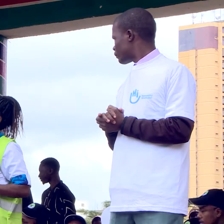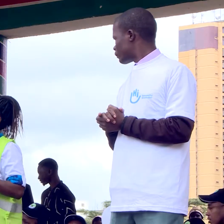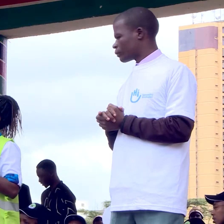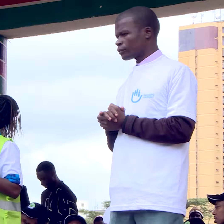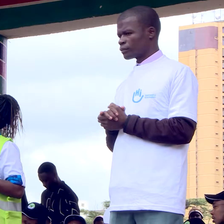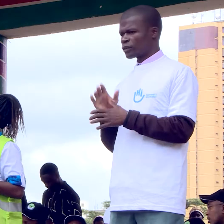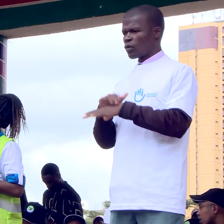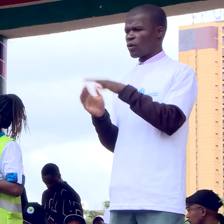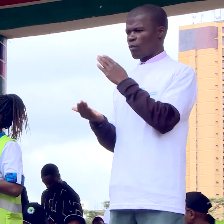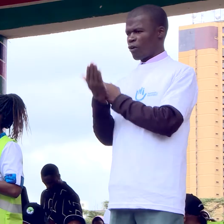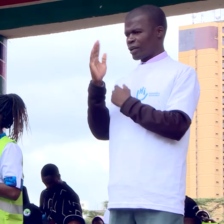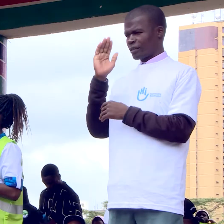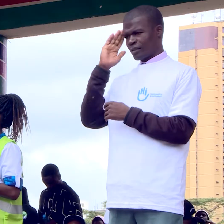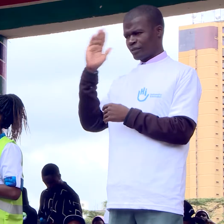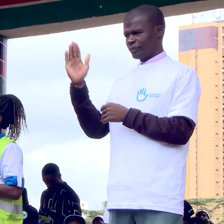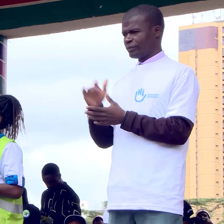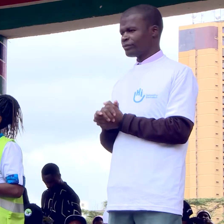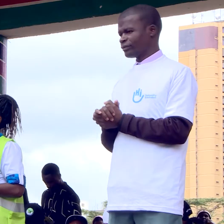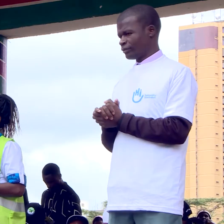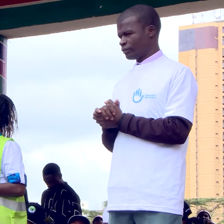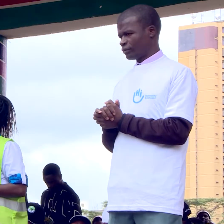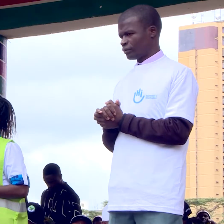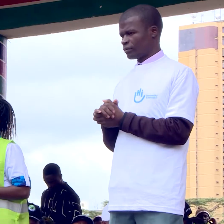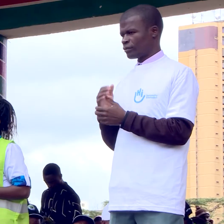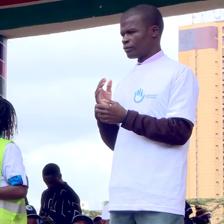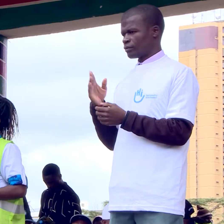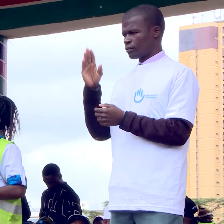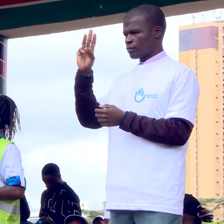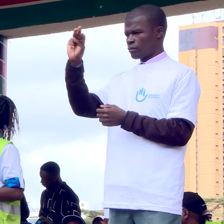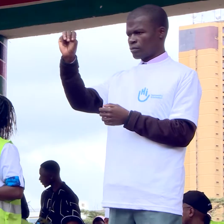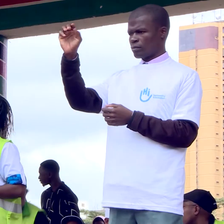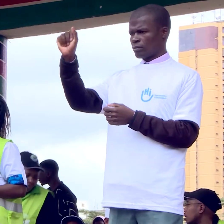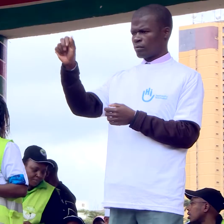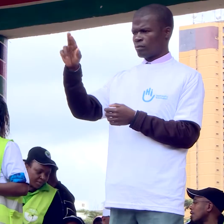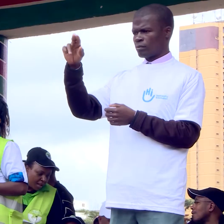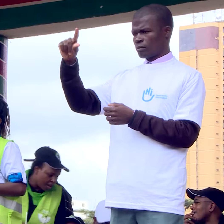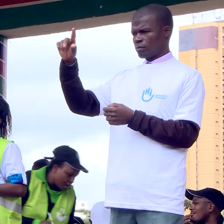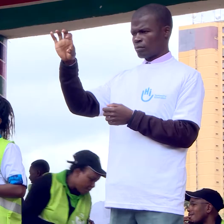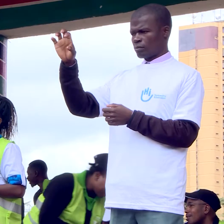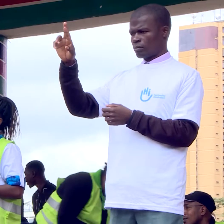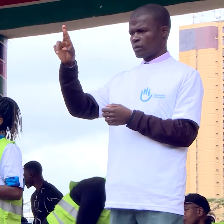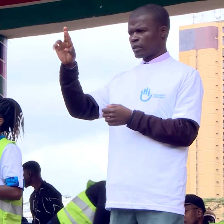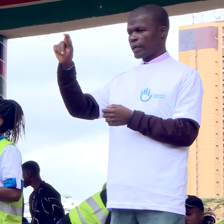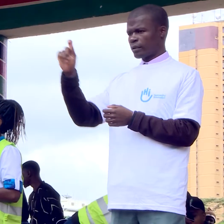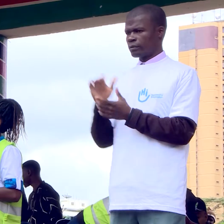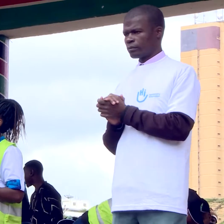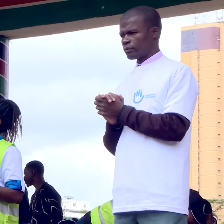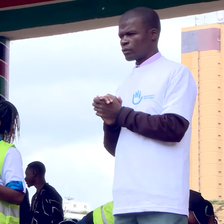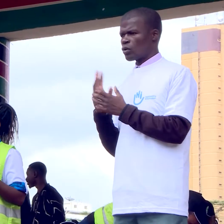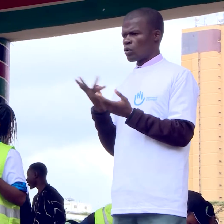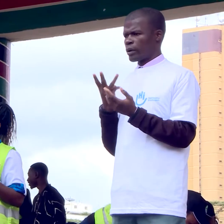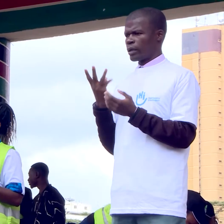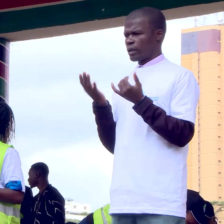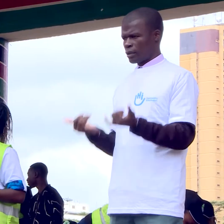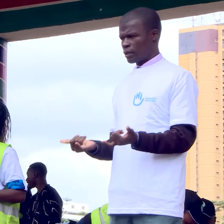Good morning. My name is Margaret Nguhe from Humanity and Inclusion, and we are here to ensure